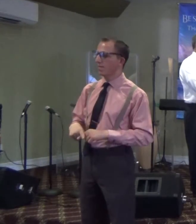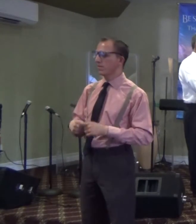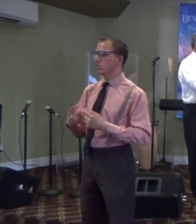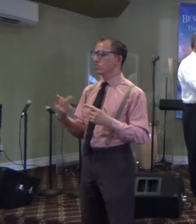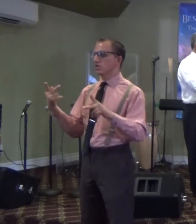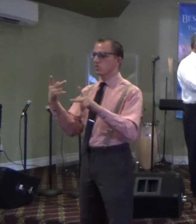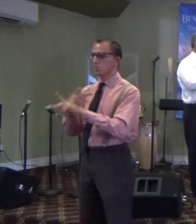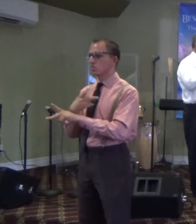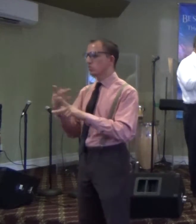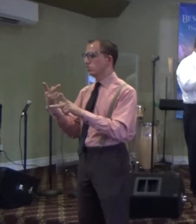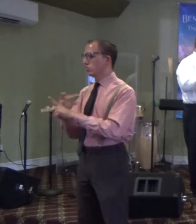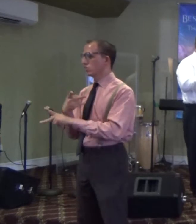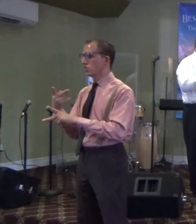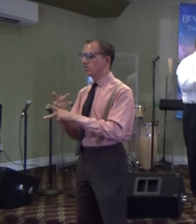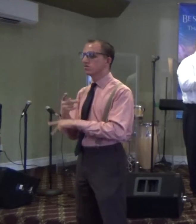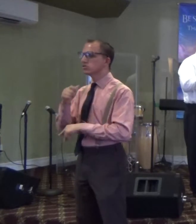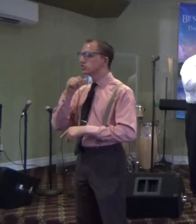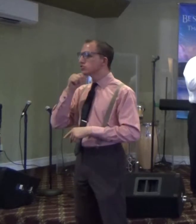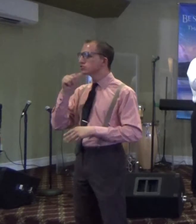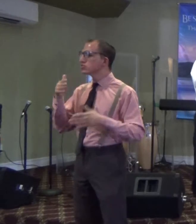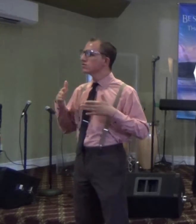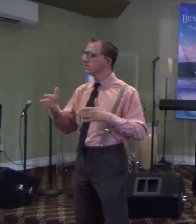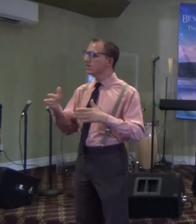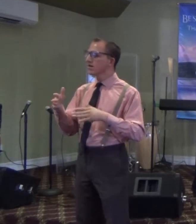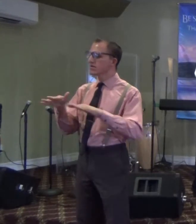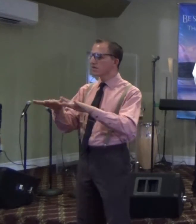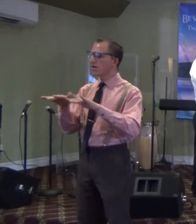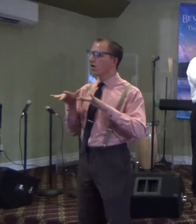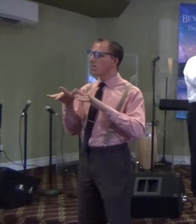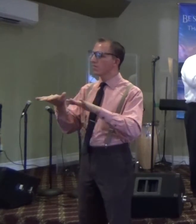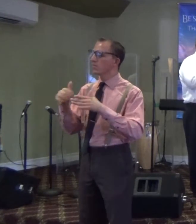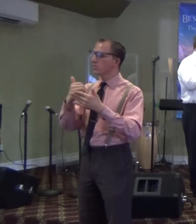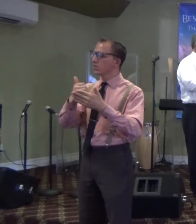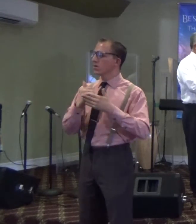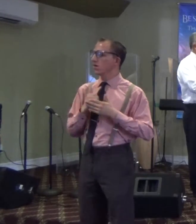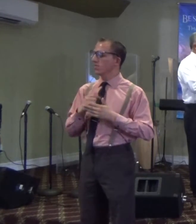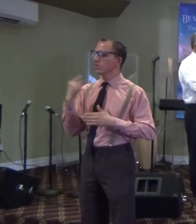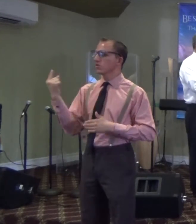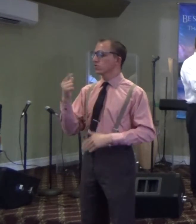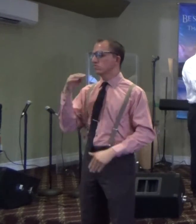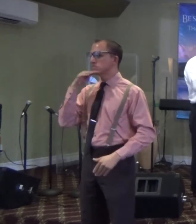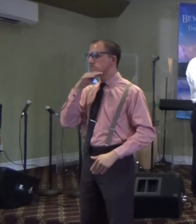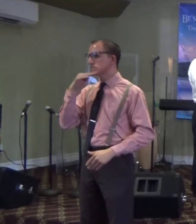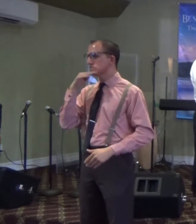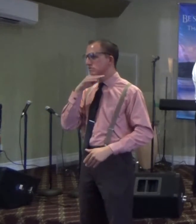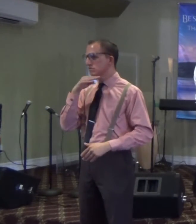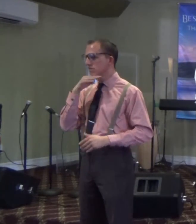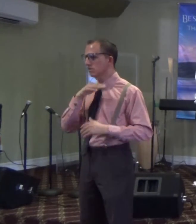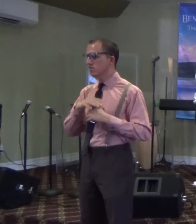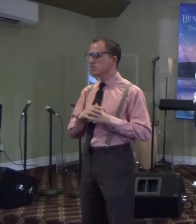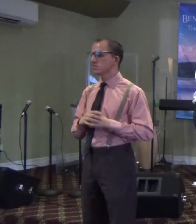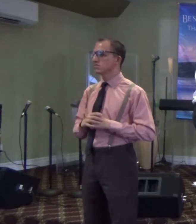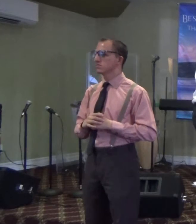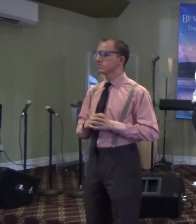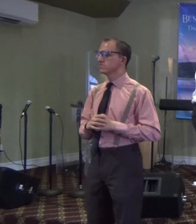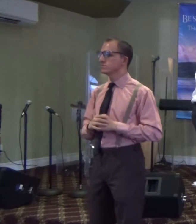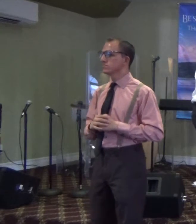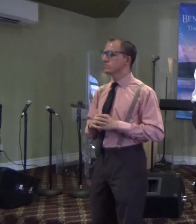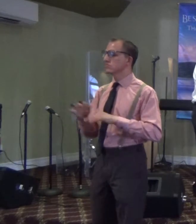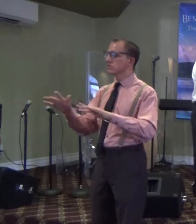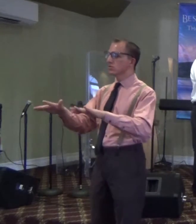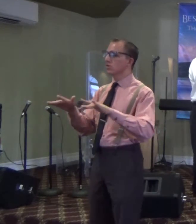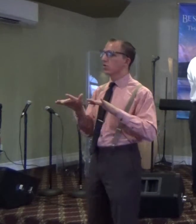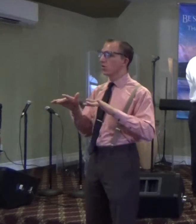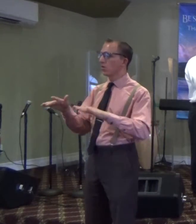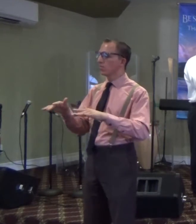the situation No worse. se deje engañar con limpias. Don't be fooled by this. Este hombre This man, descendió más